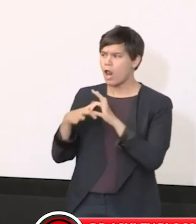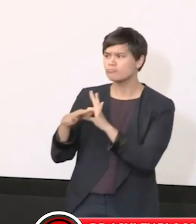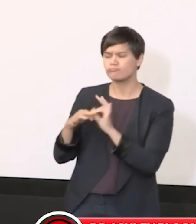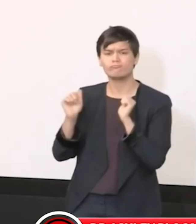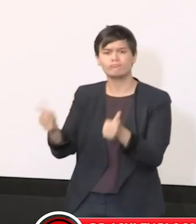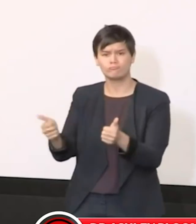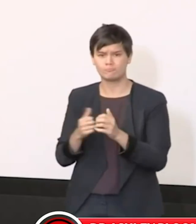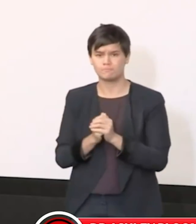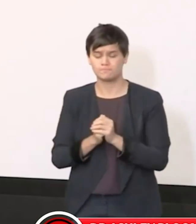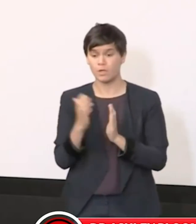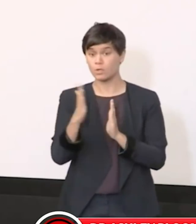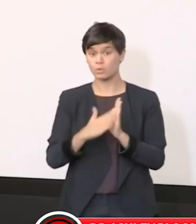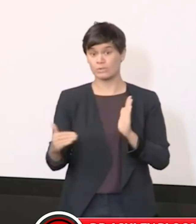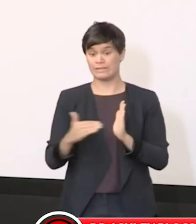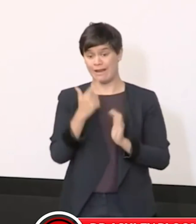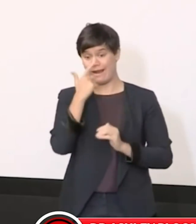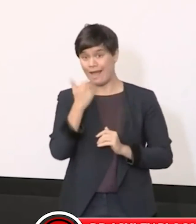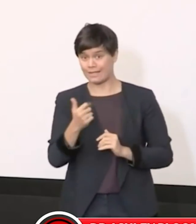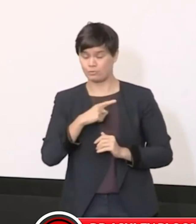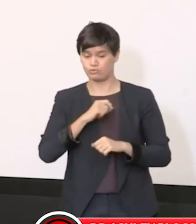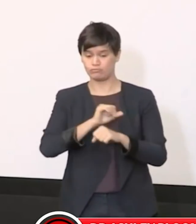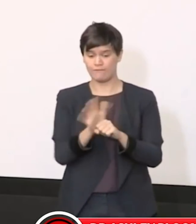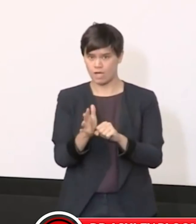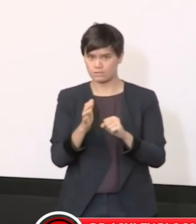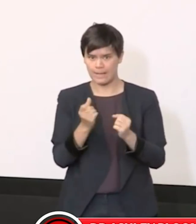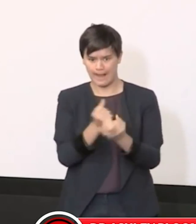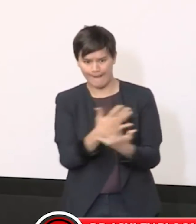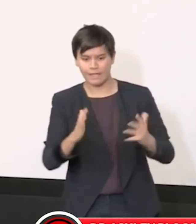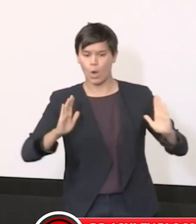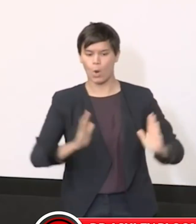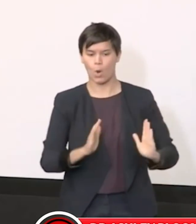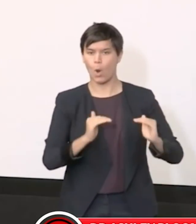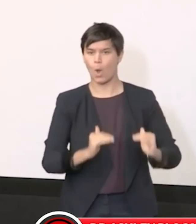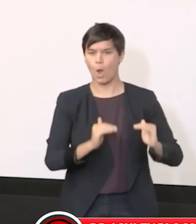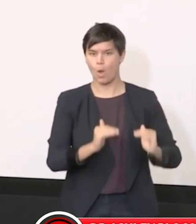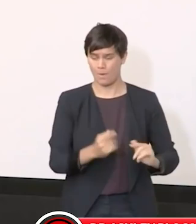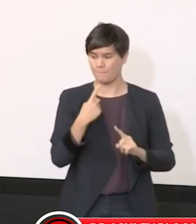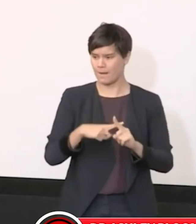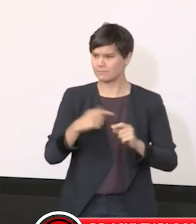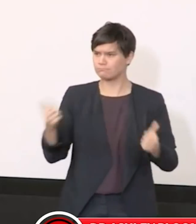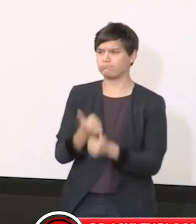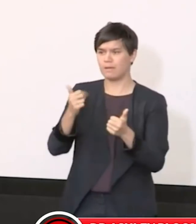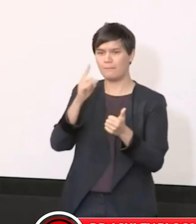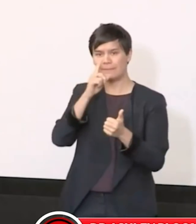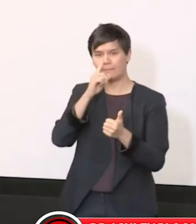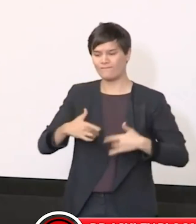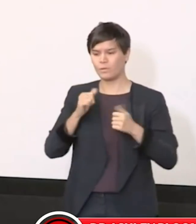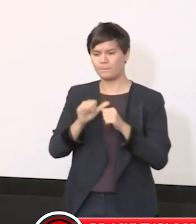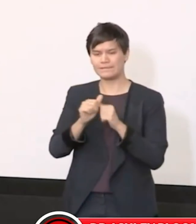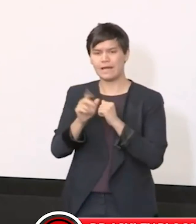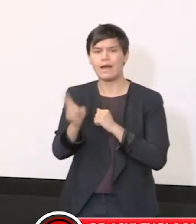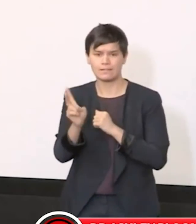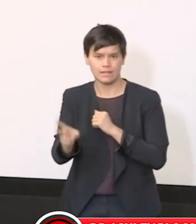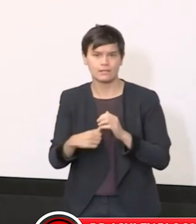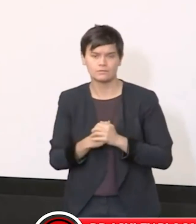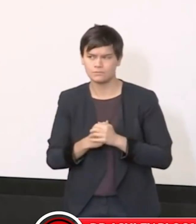fortunate in this country. Of course, we kept our numbers low, and also we had very, very high recovery rates. So I just want to commend to